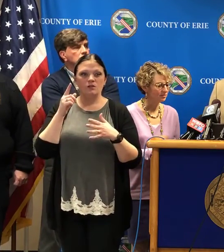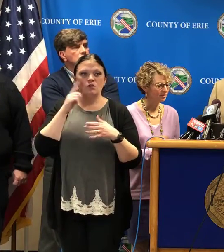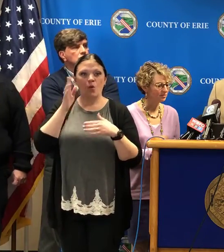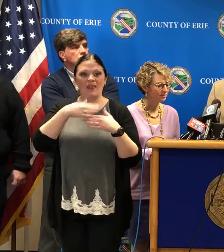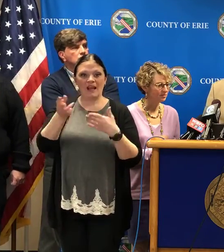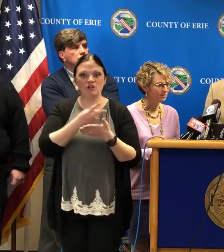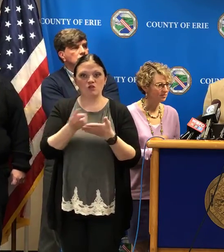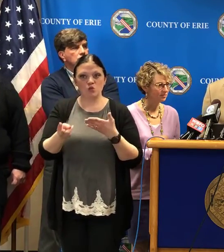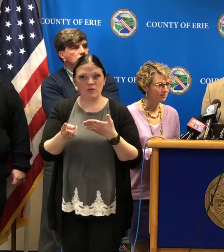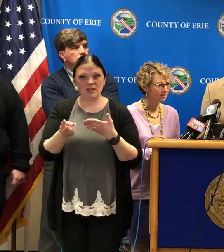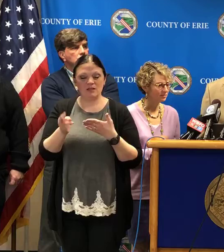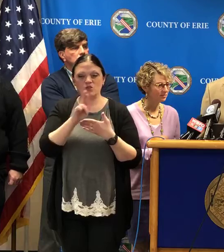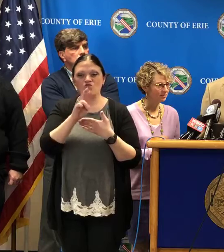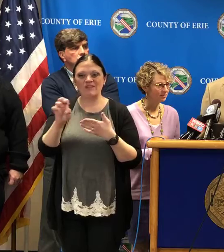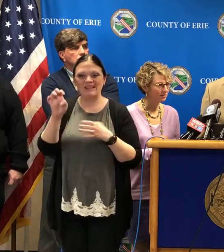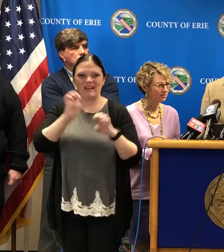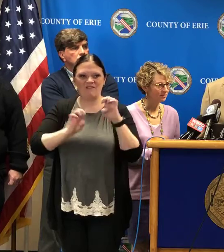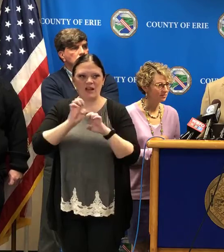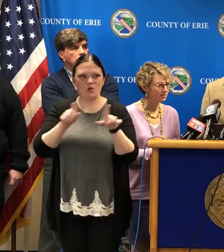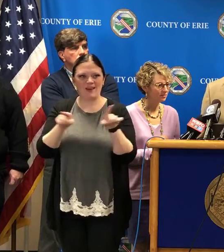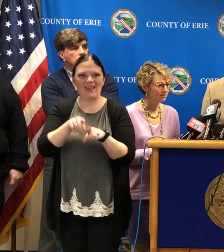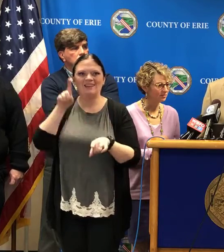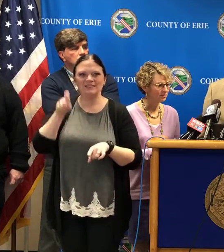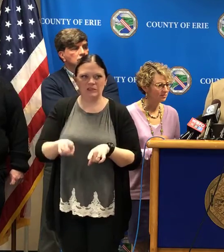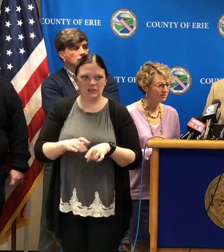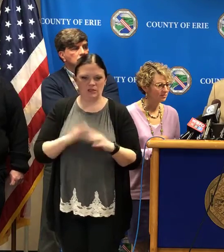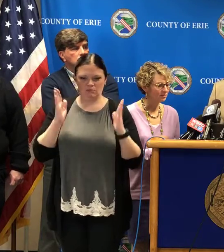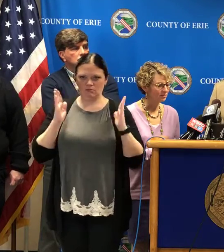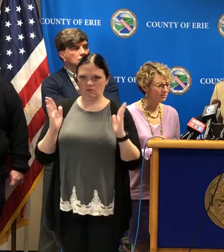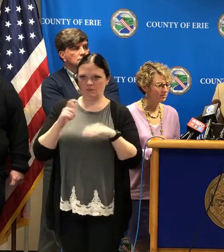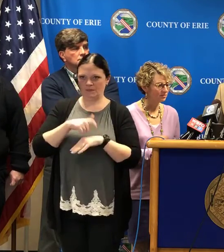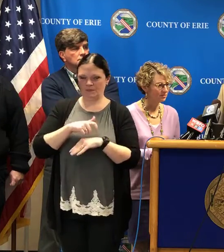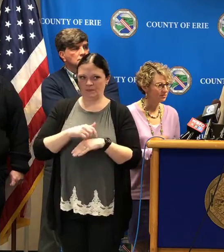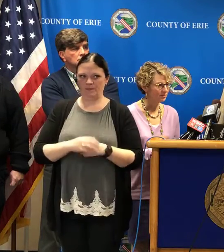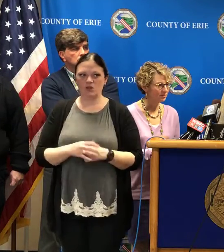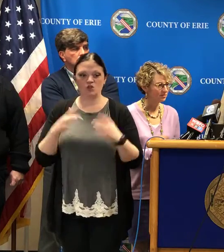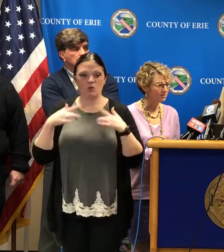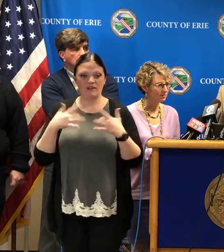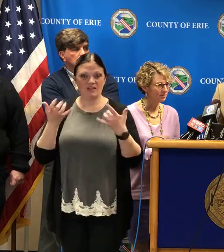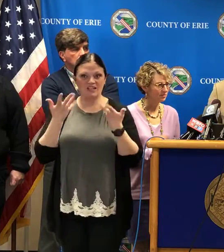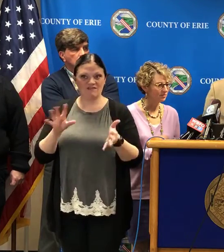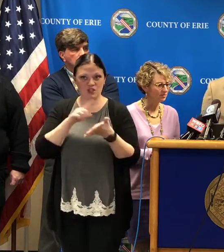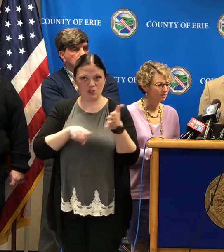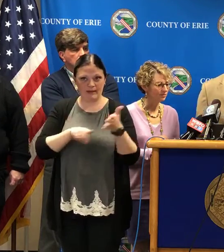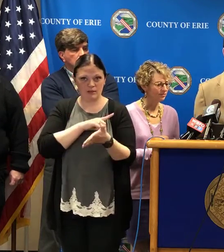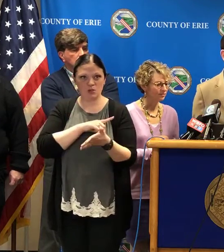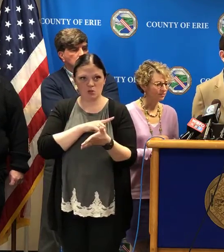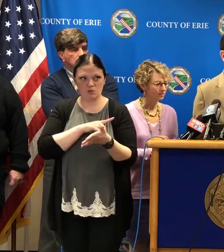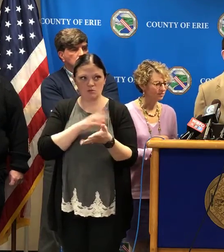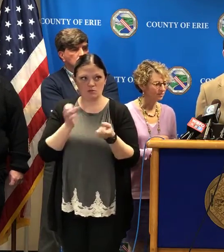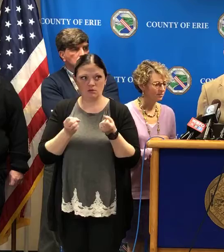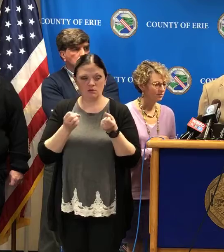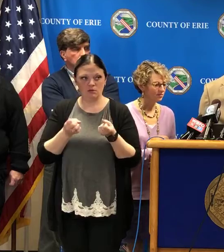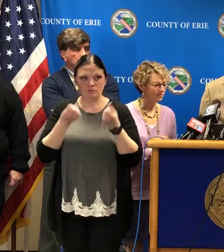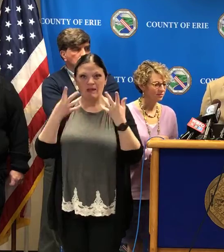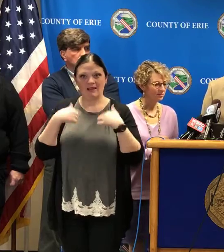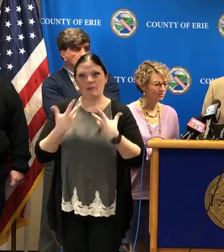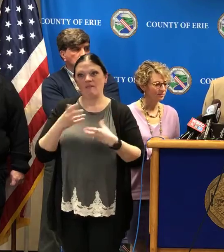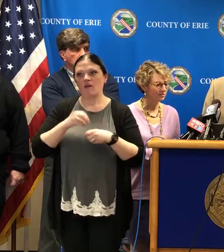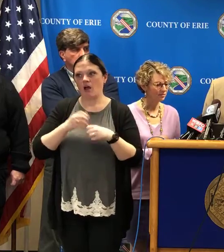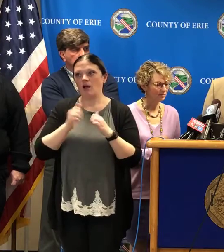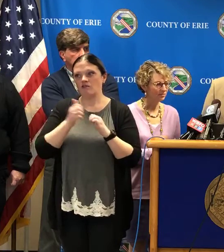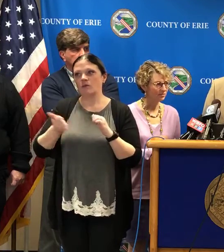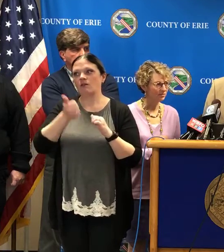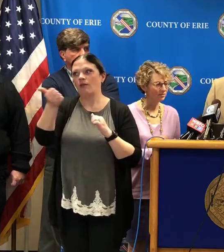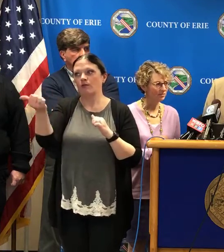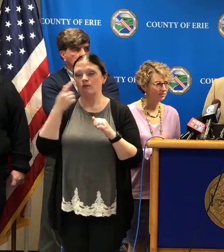2 weeks, reevaluated as needed. Now, here are the events that have been canceled. Many of these that I've been involved in with others